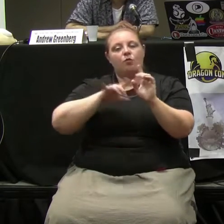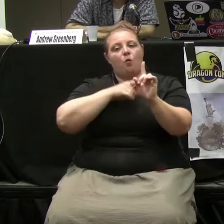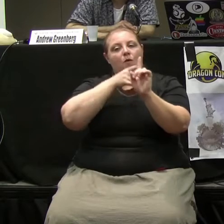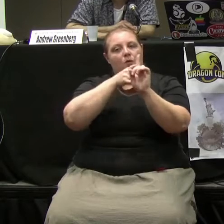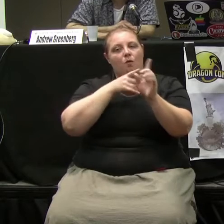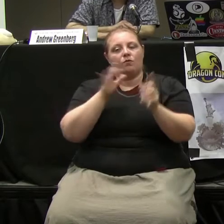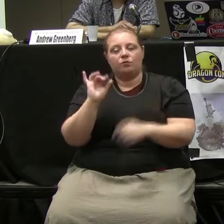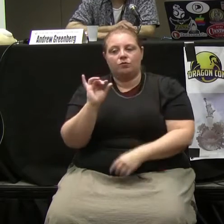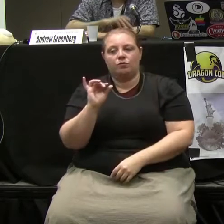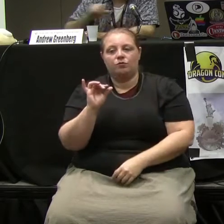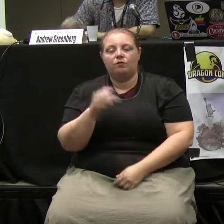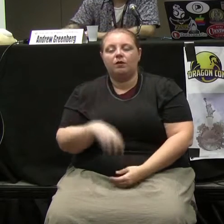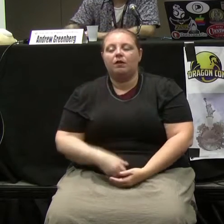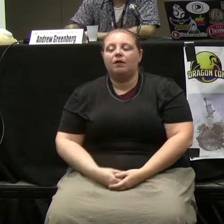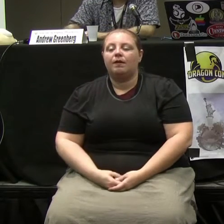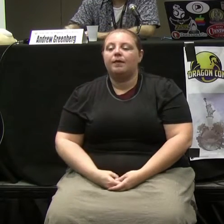boats.